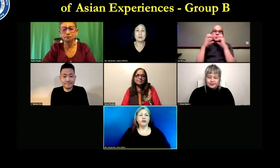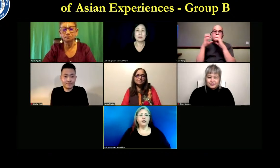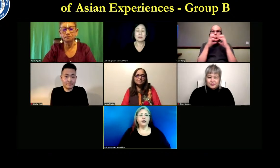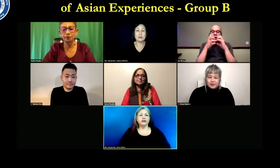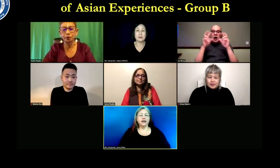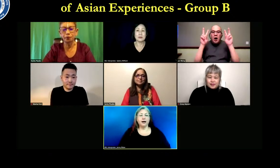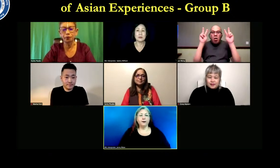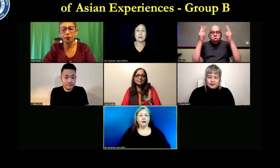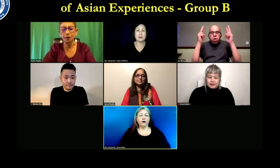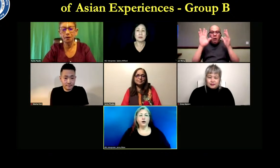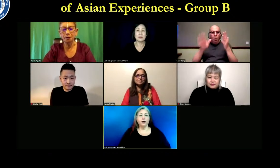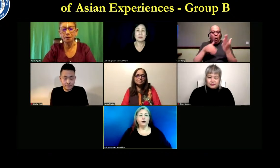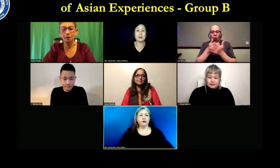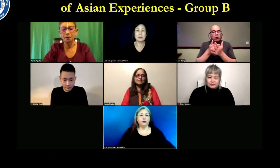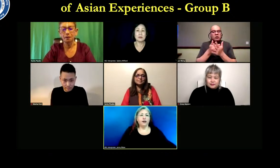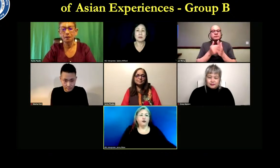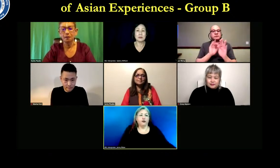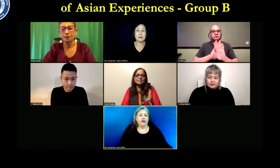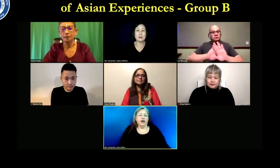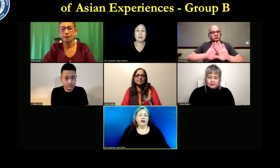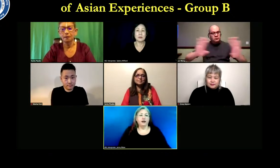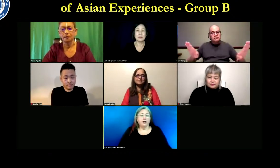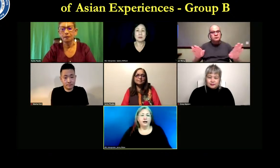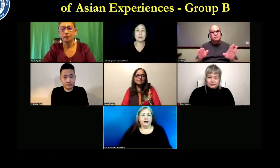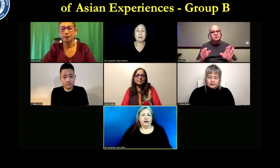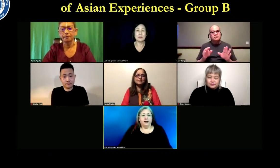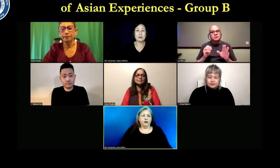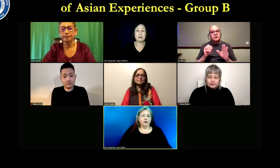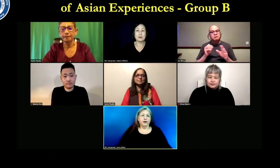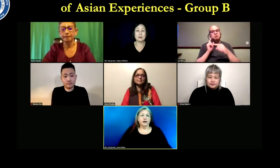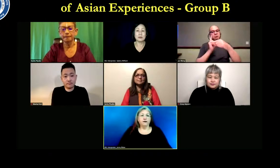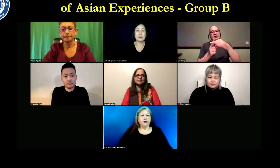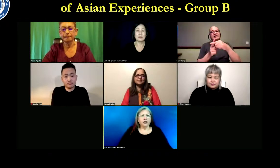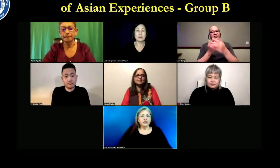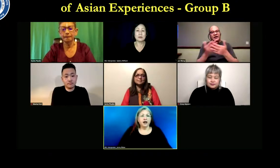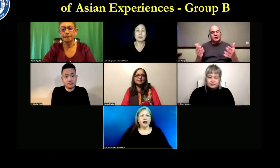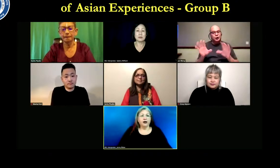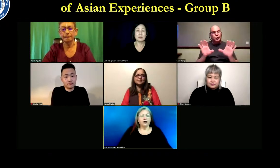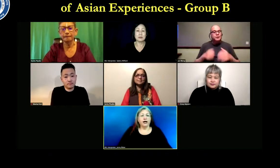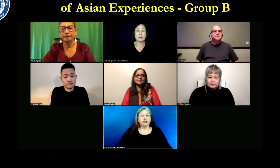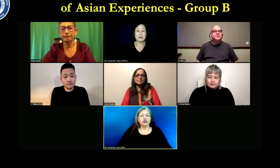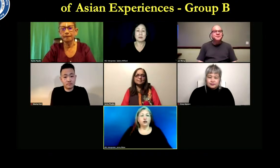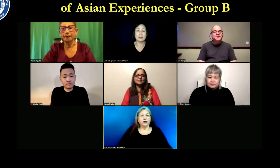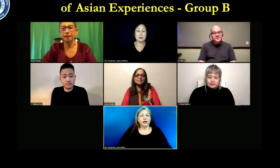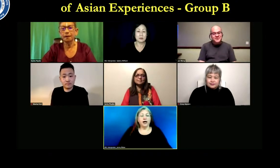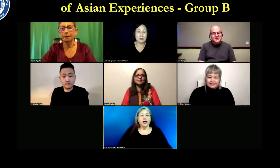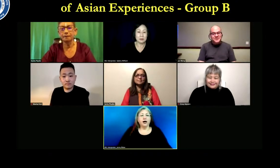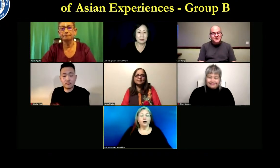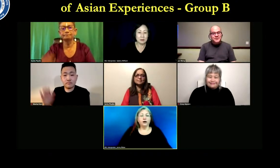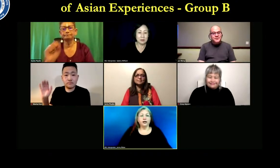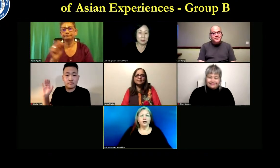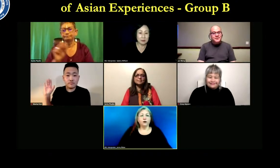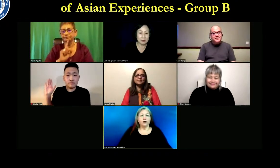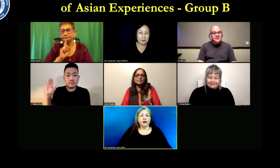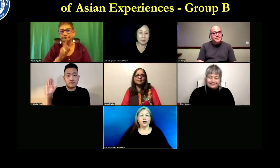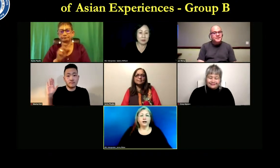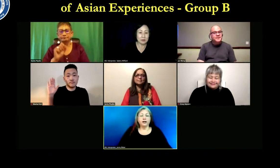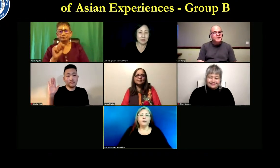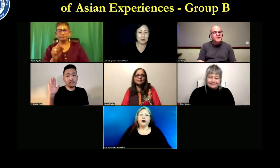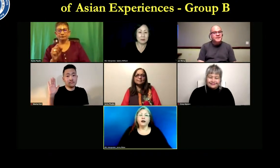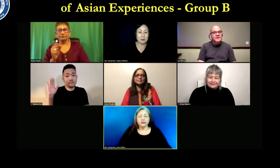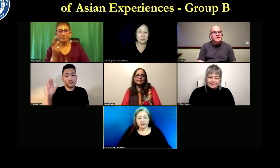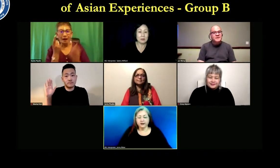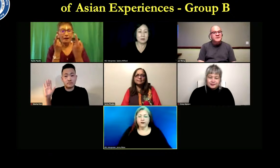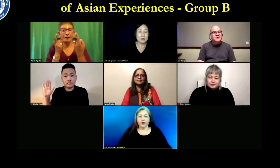become the example rather than it being volatile, and showing how it can work out